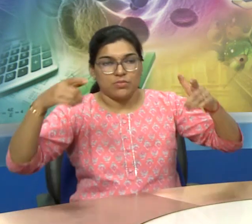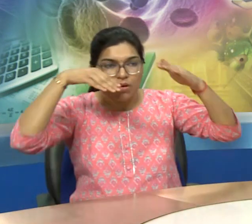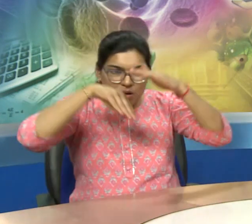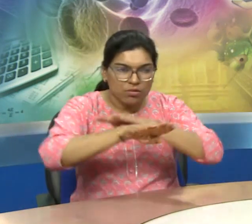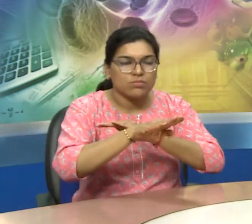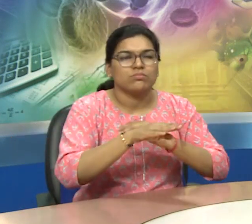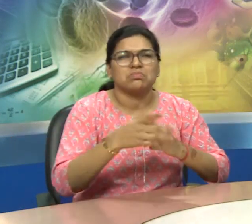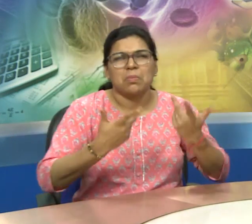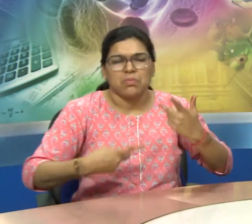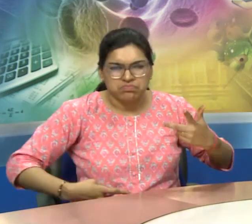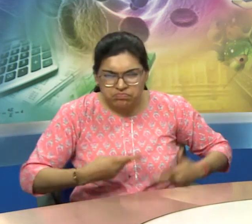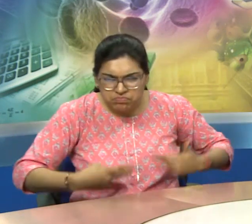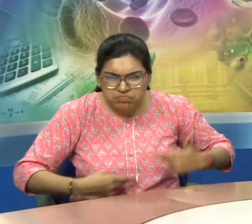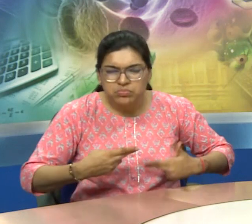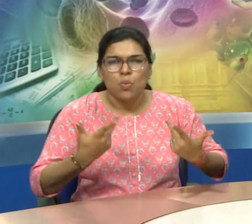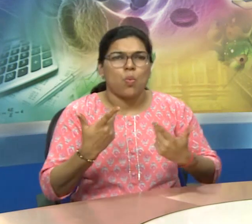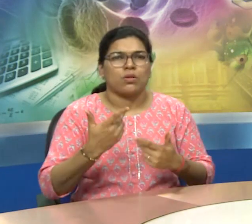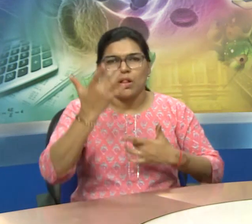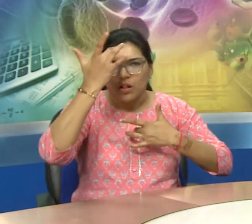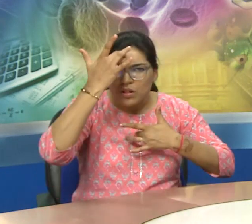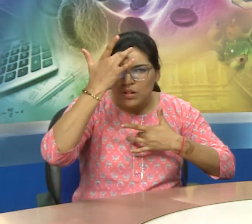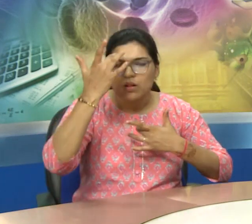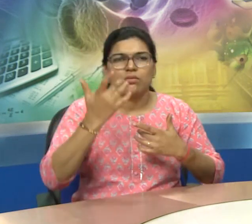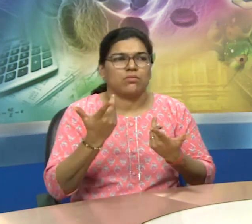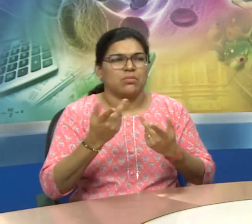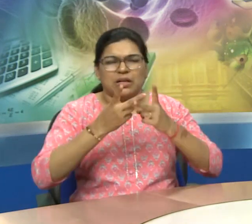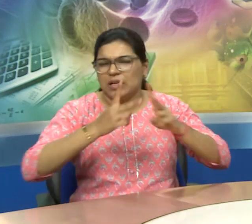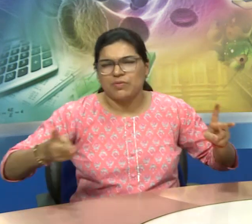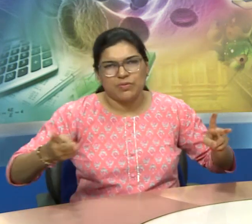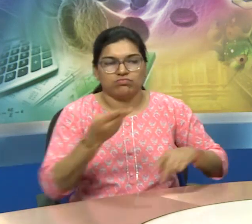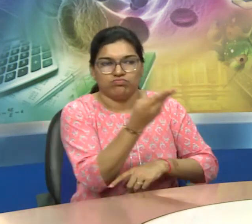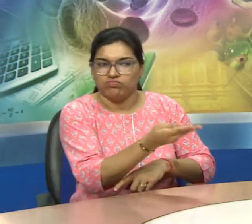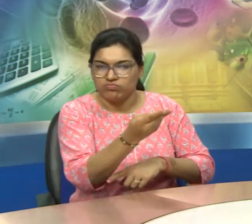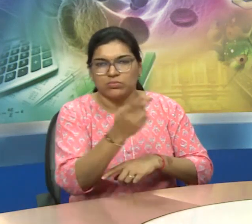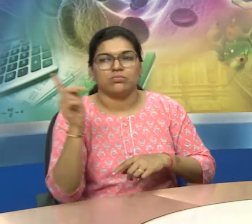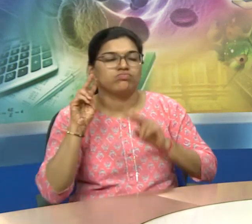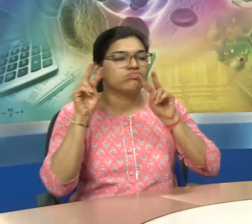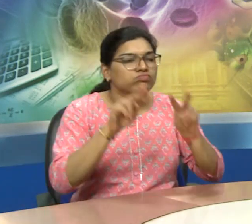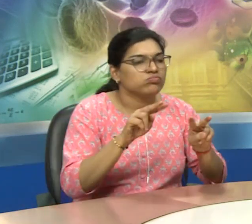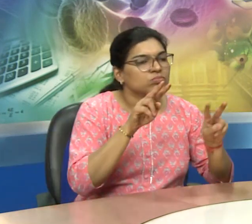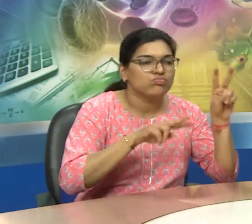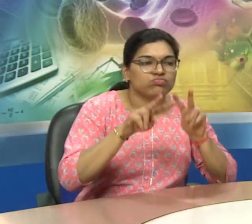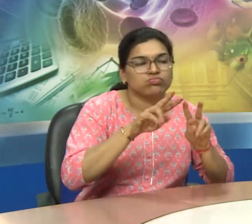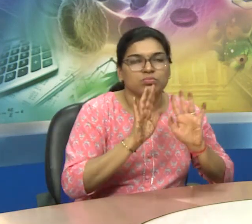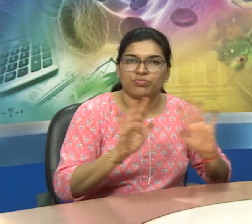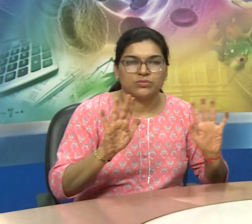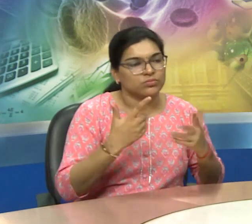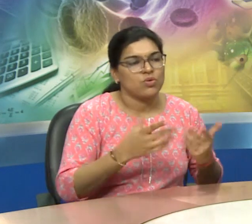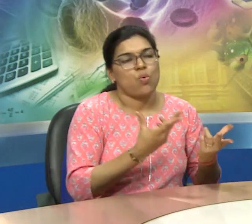of library. First is hospital libraries. So whenever we get sick, we go to the hospital.